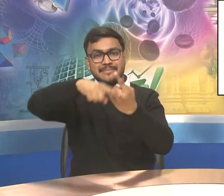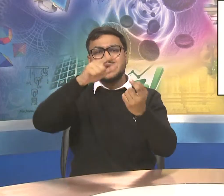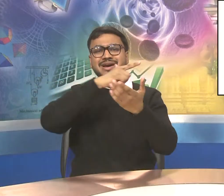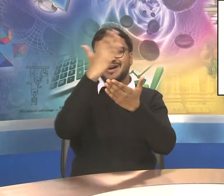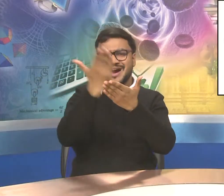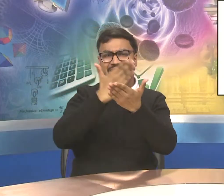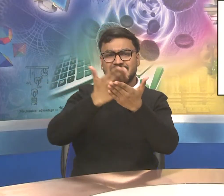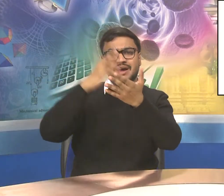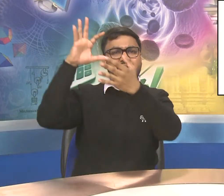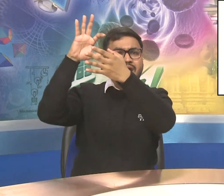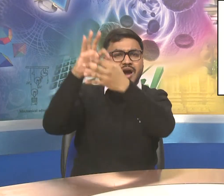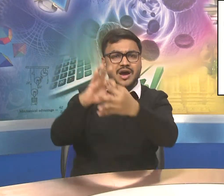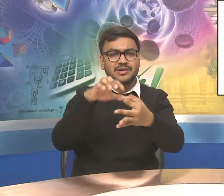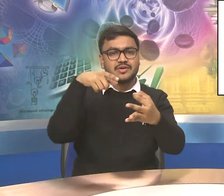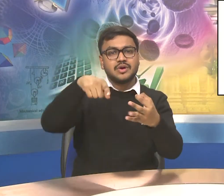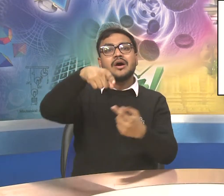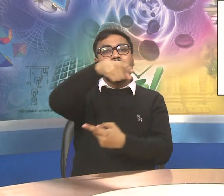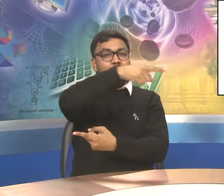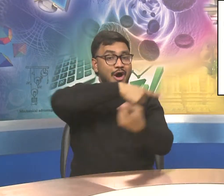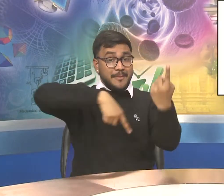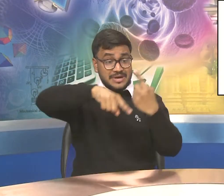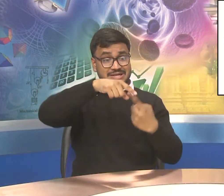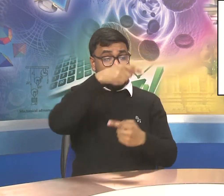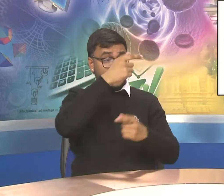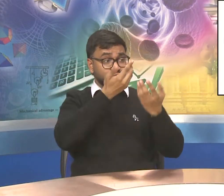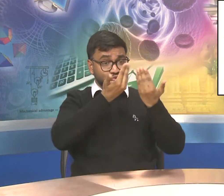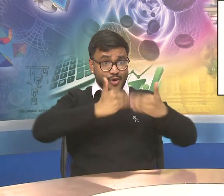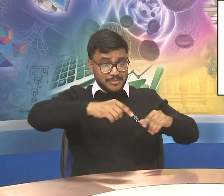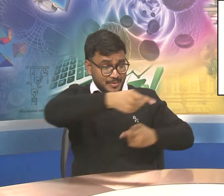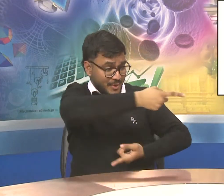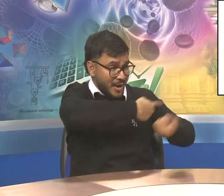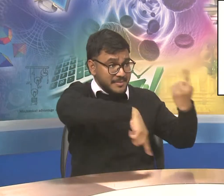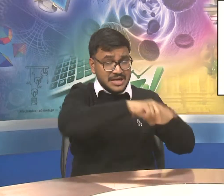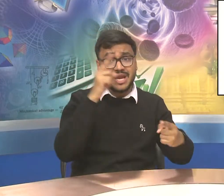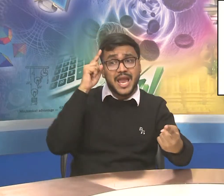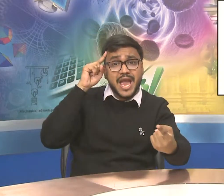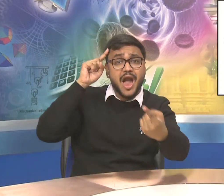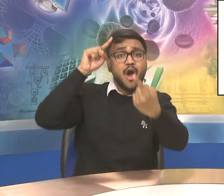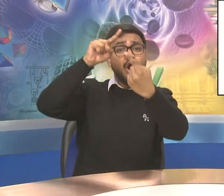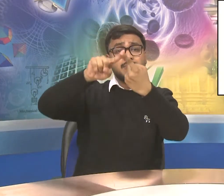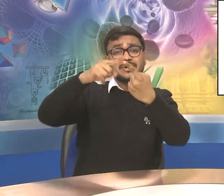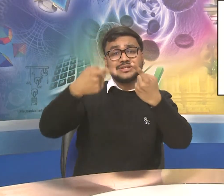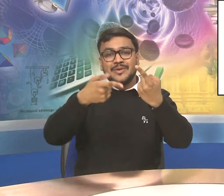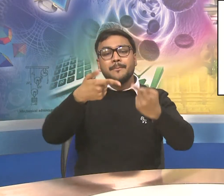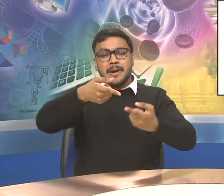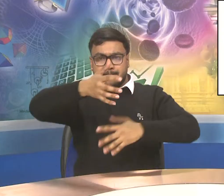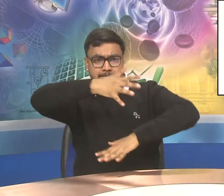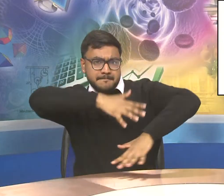and experiences to be passed on from generation to generation.